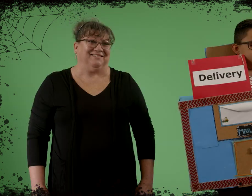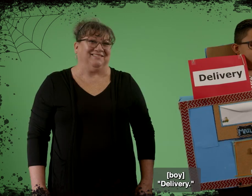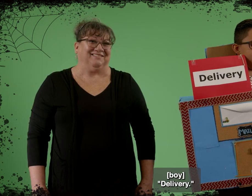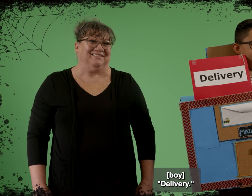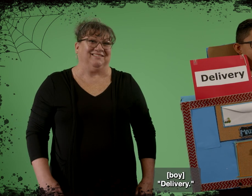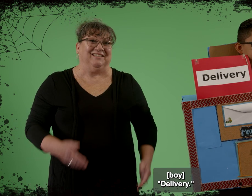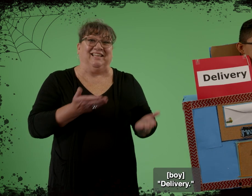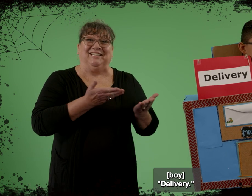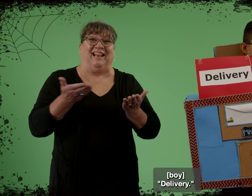Delivery.